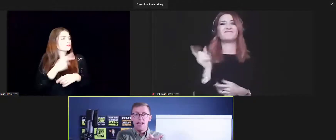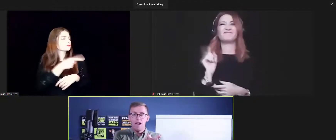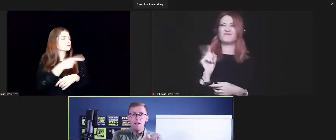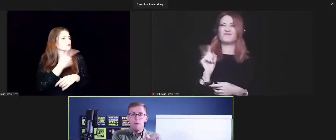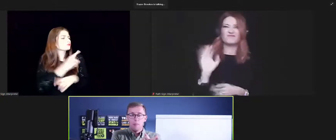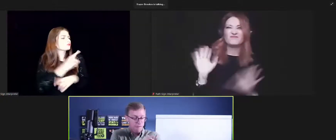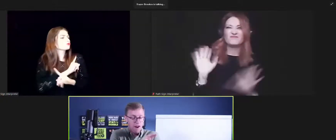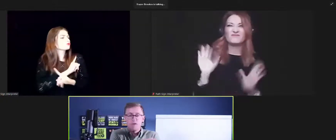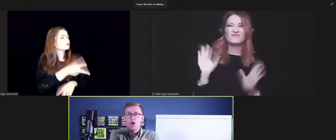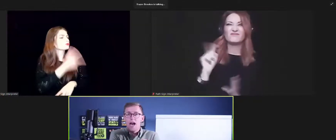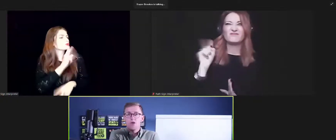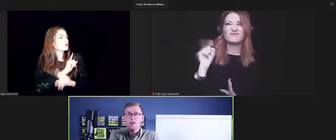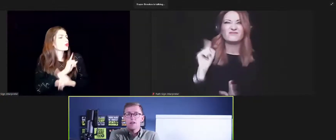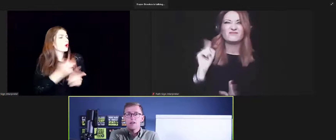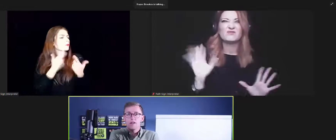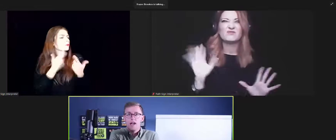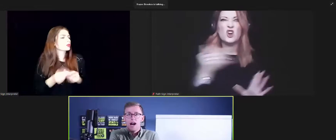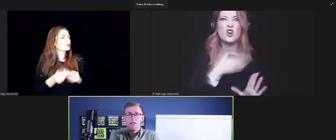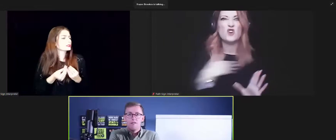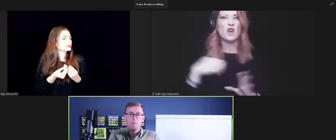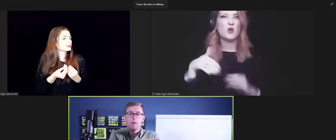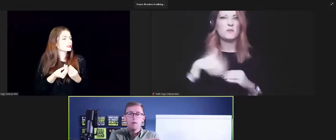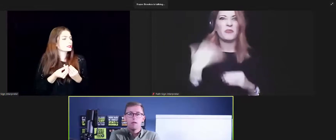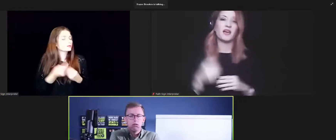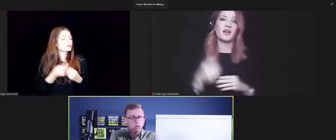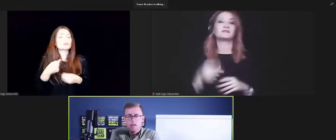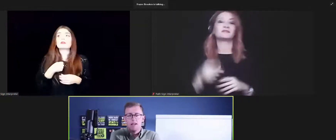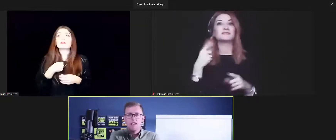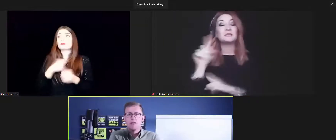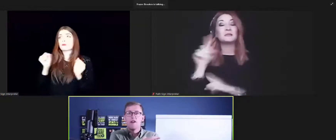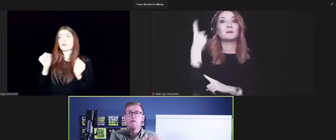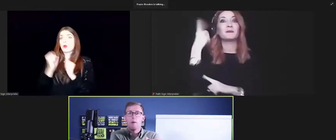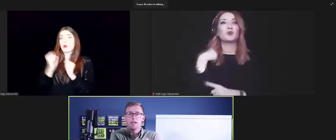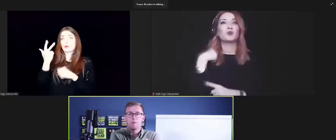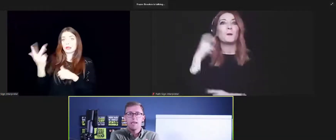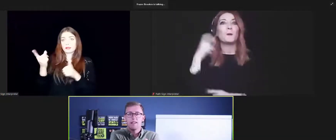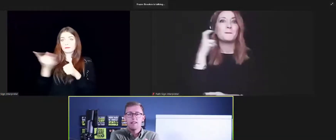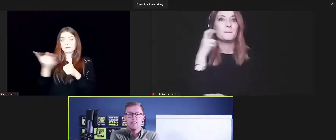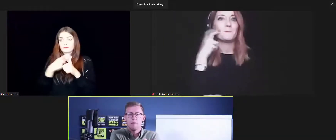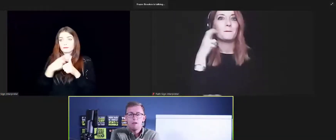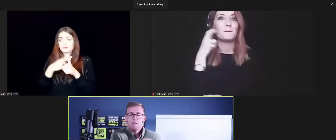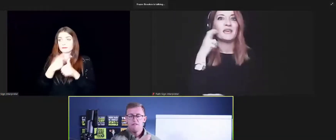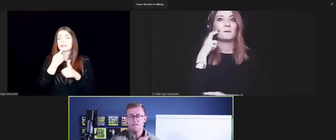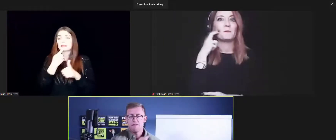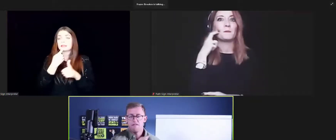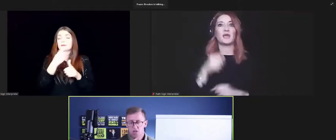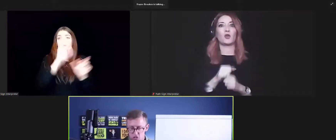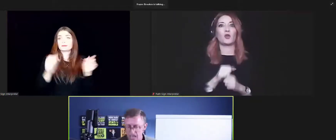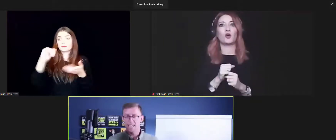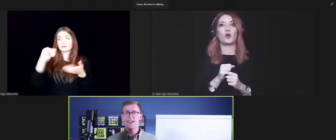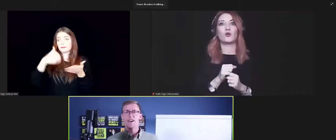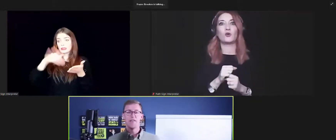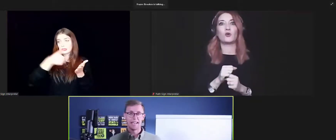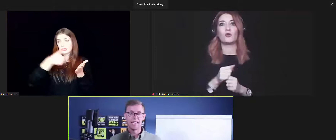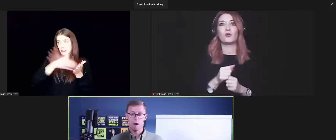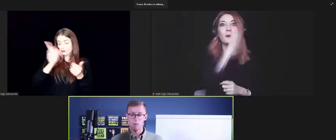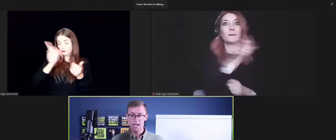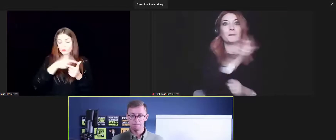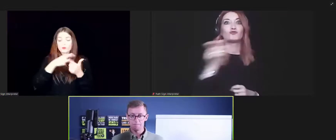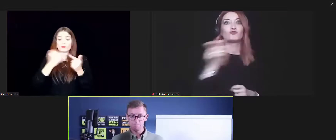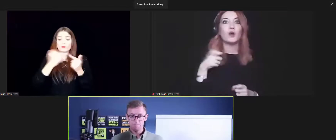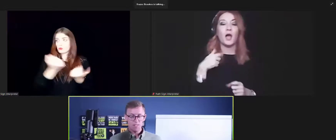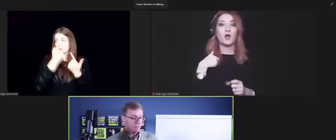failure, the fear of rejection, and the fear of public speaking. Makes me feel sick thinking about